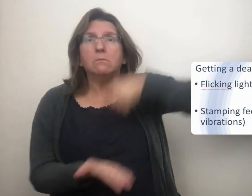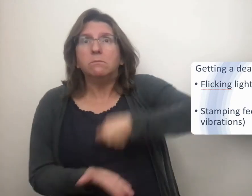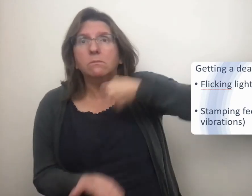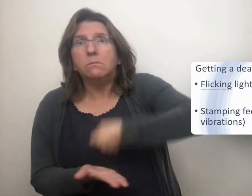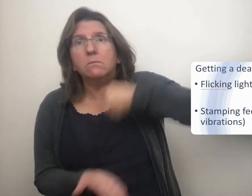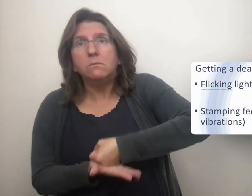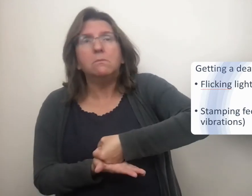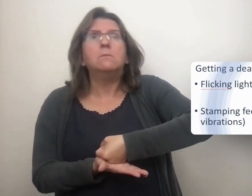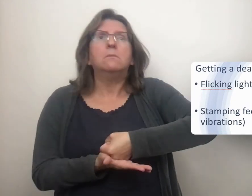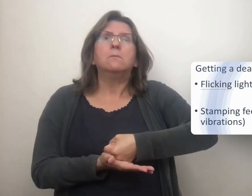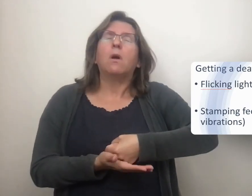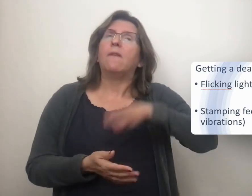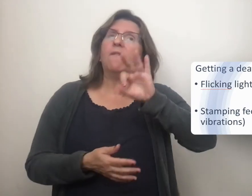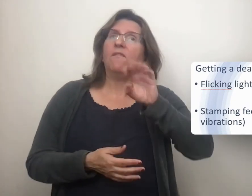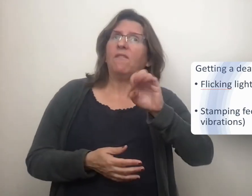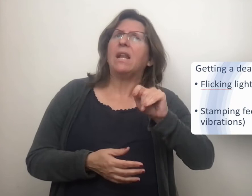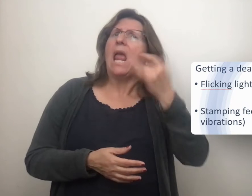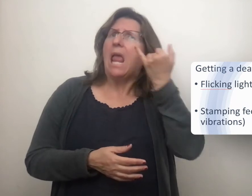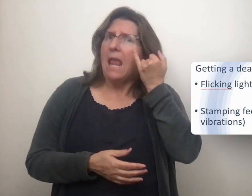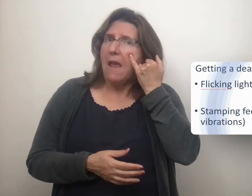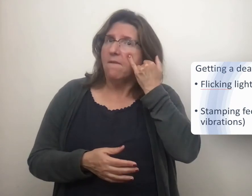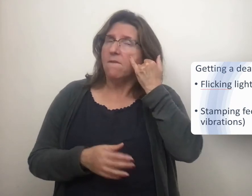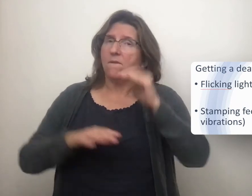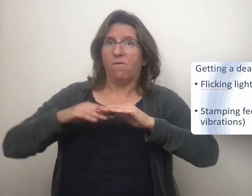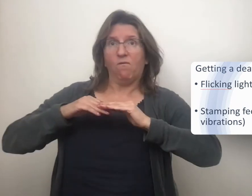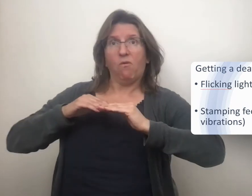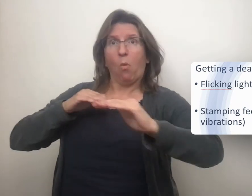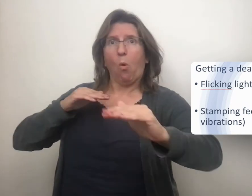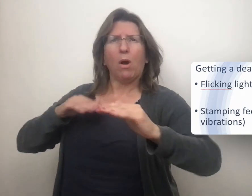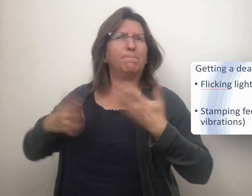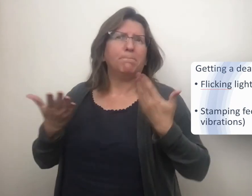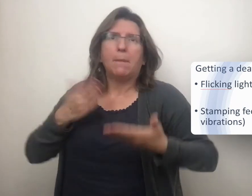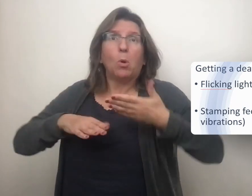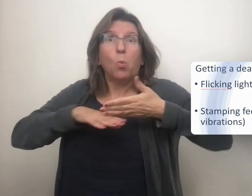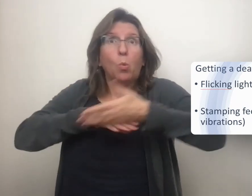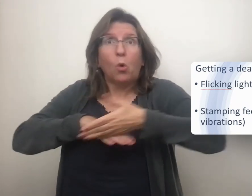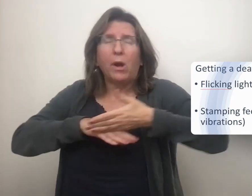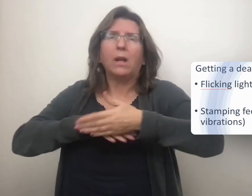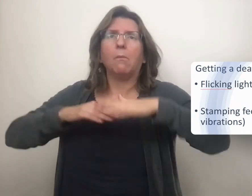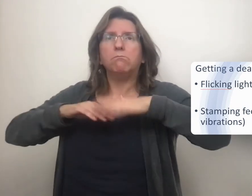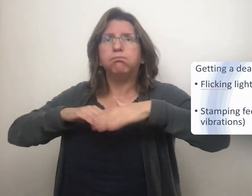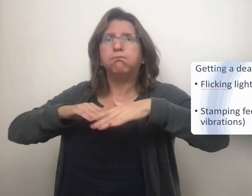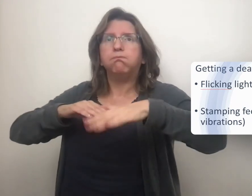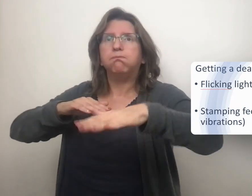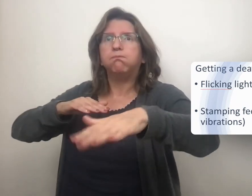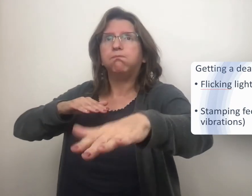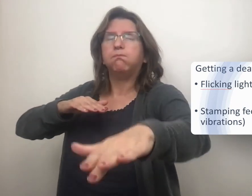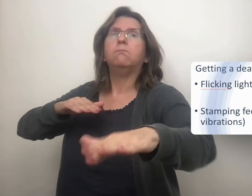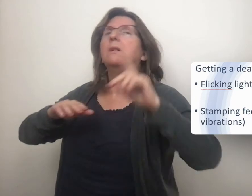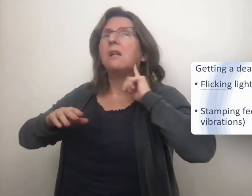Or stamp your foot on the floor if it can carry vibrations. The vibration, not the sound, will be felt, and the deaf person will